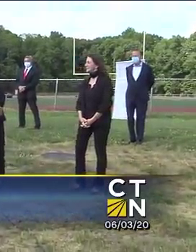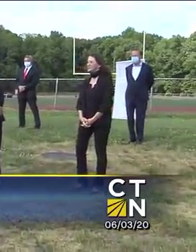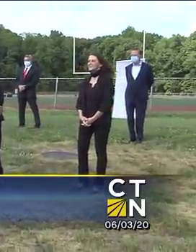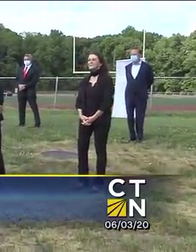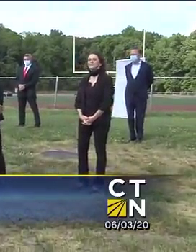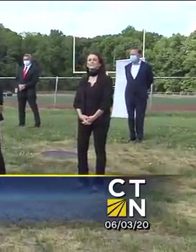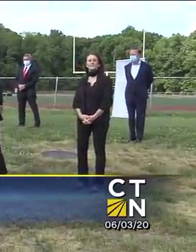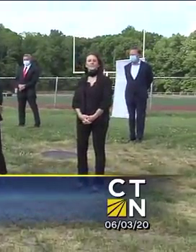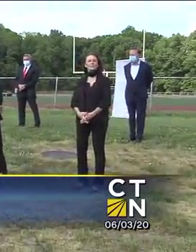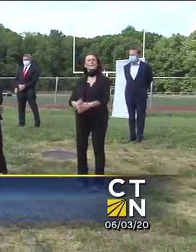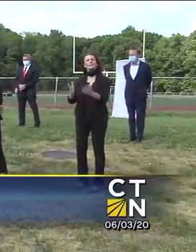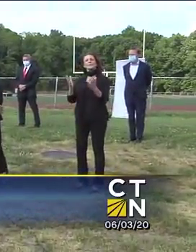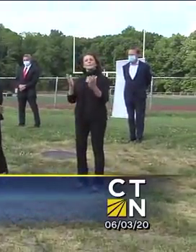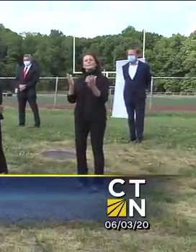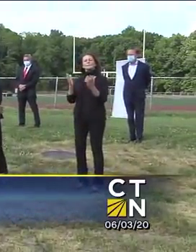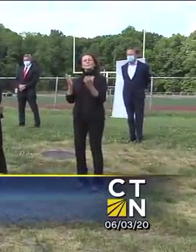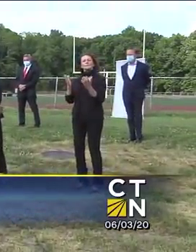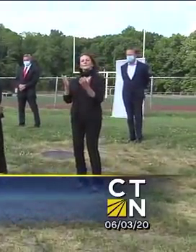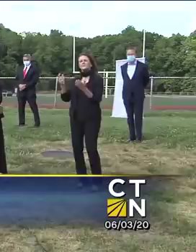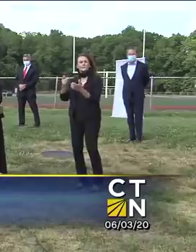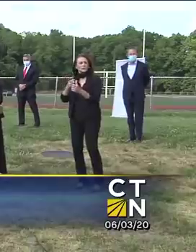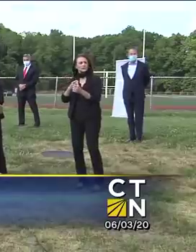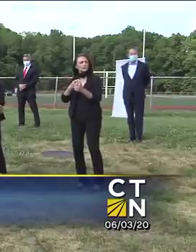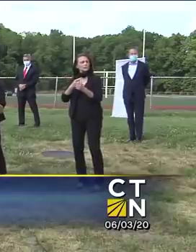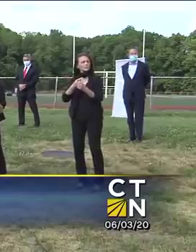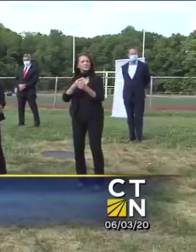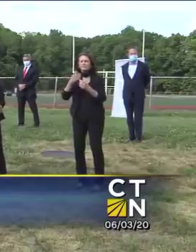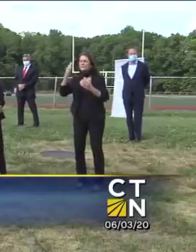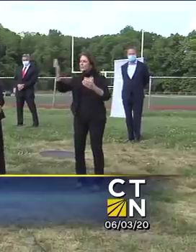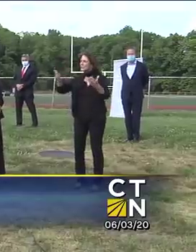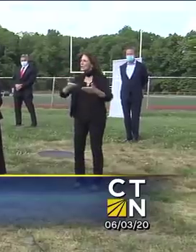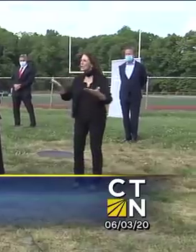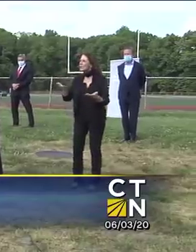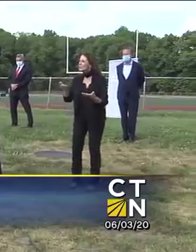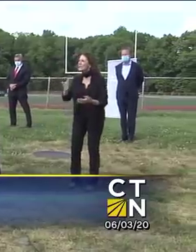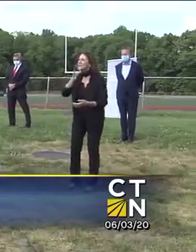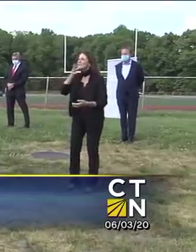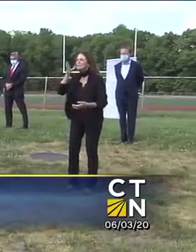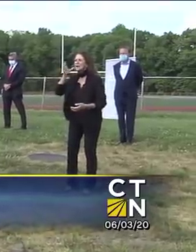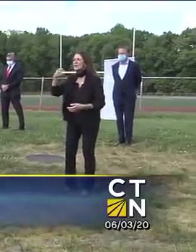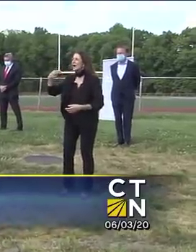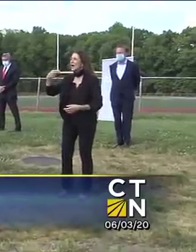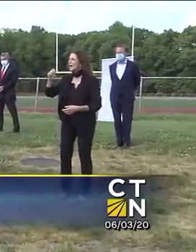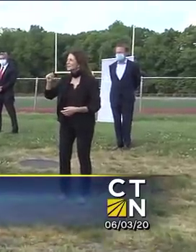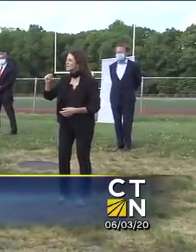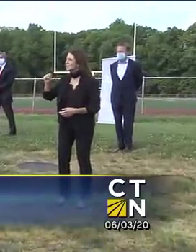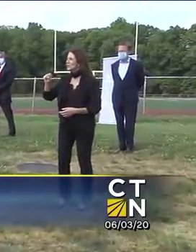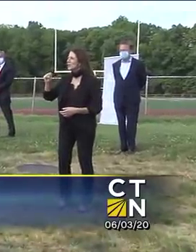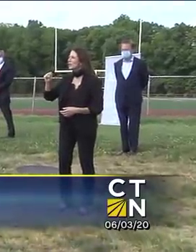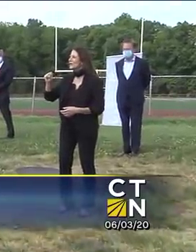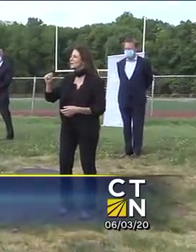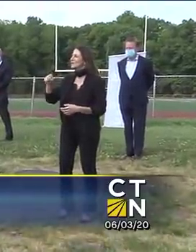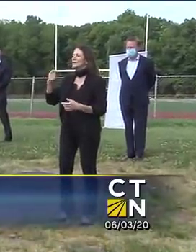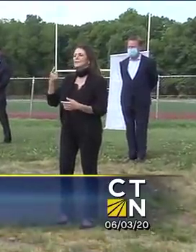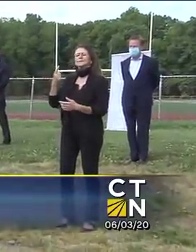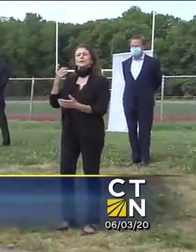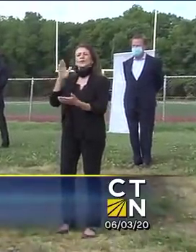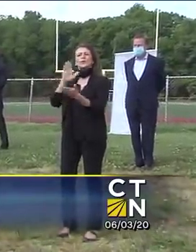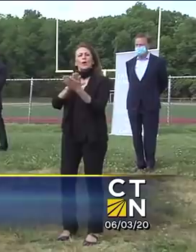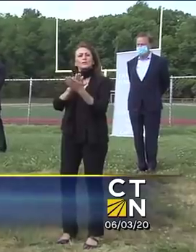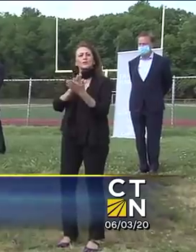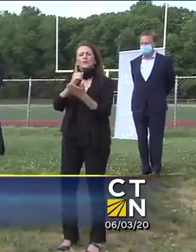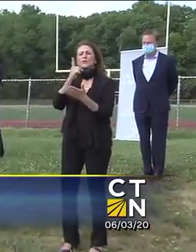Well, I want to begin by welcoming you to Farmington High School, where we are one school,